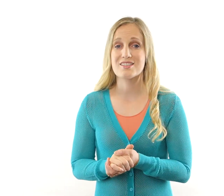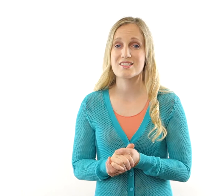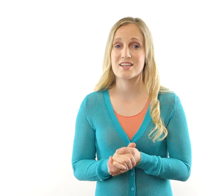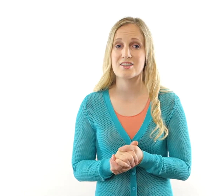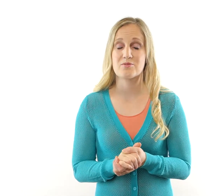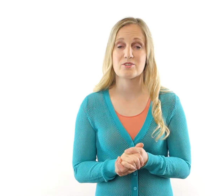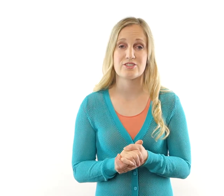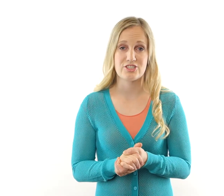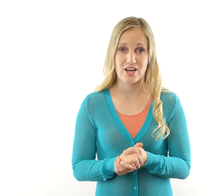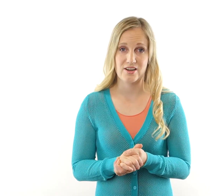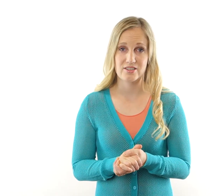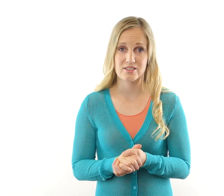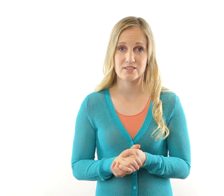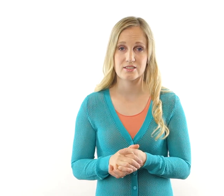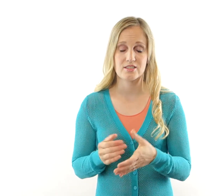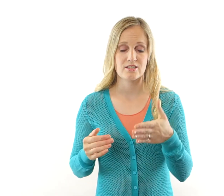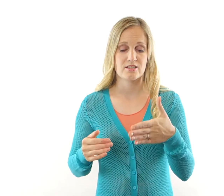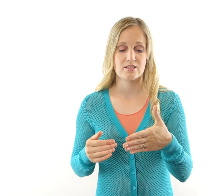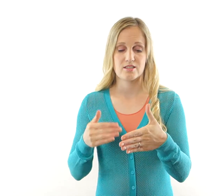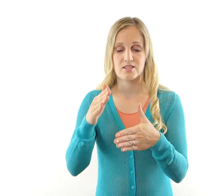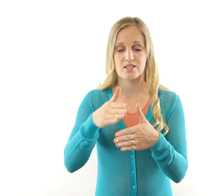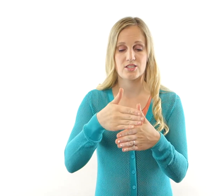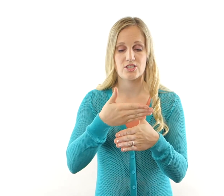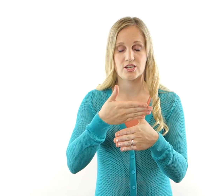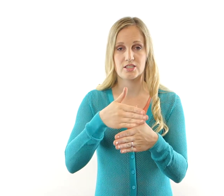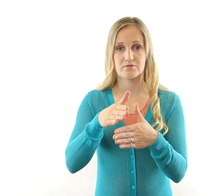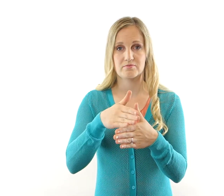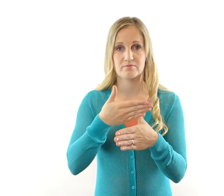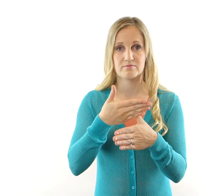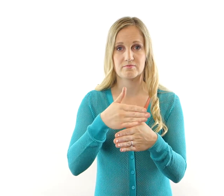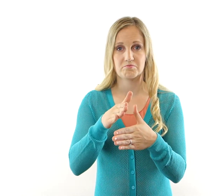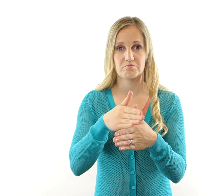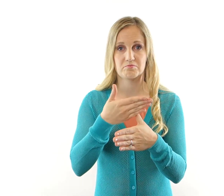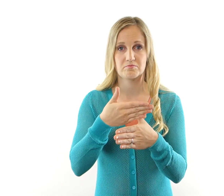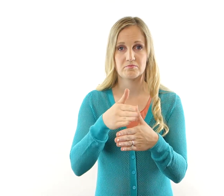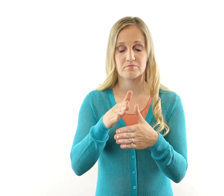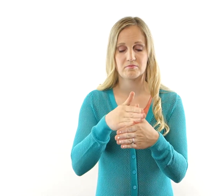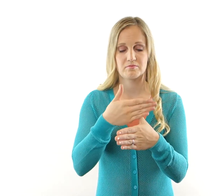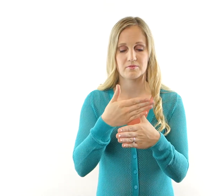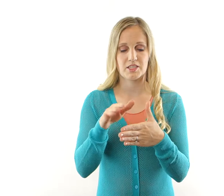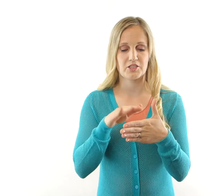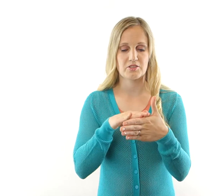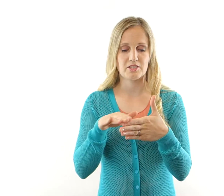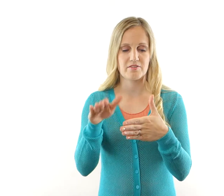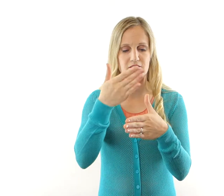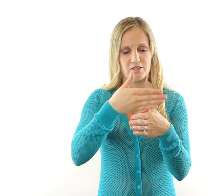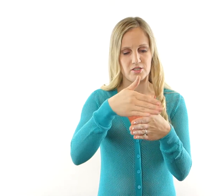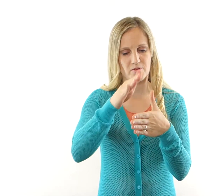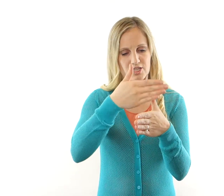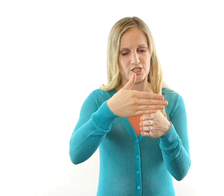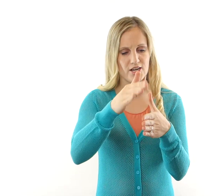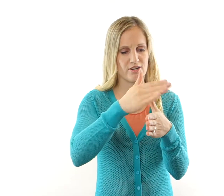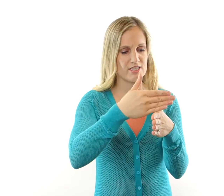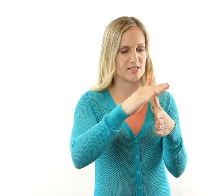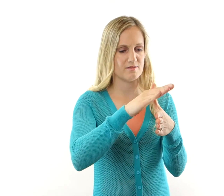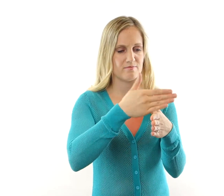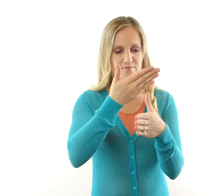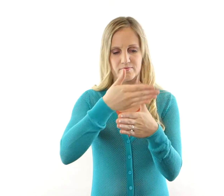to sign the word share, this is share. It's like there's stuff here and just want to share it,